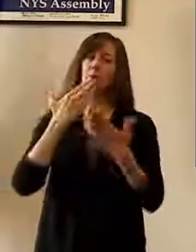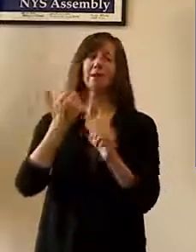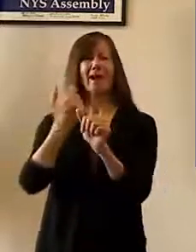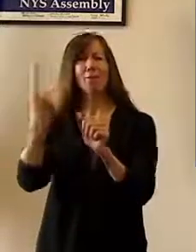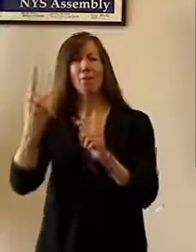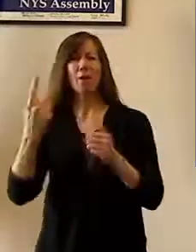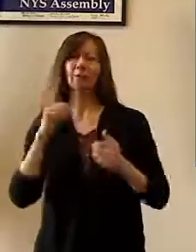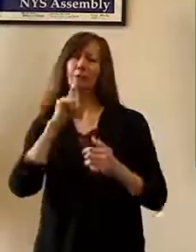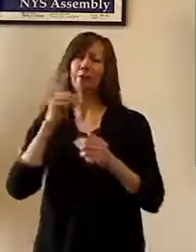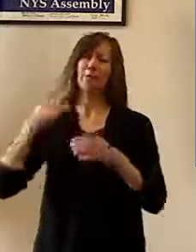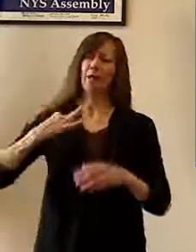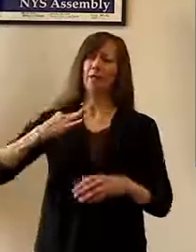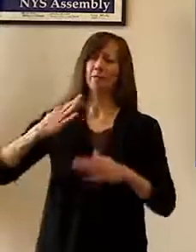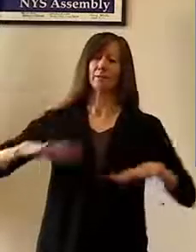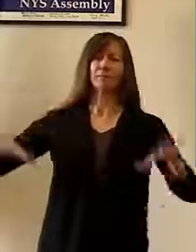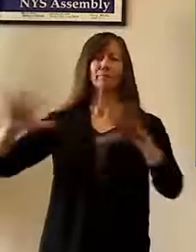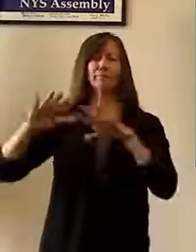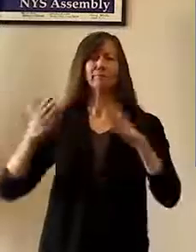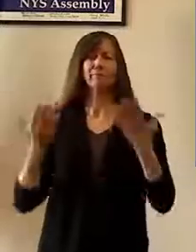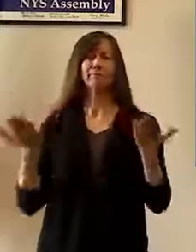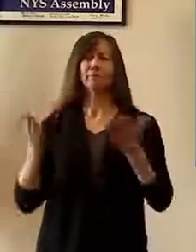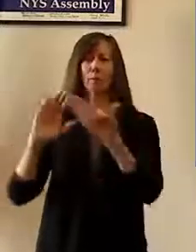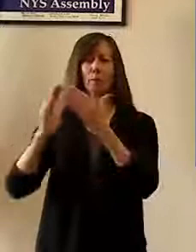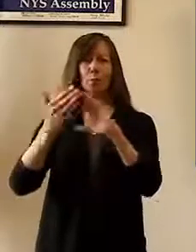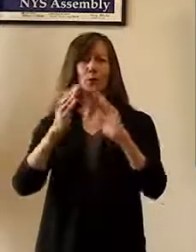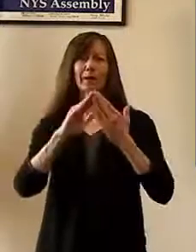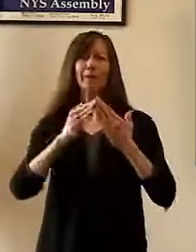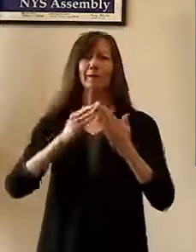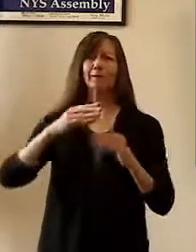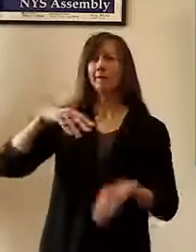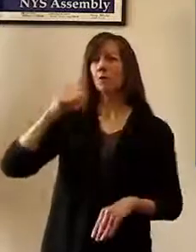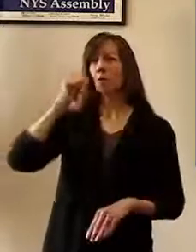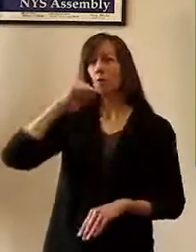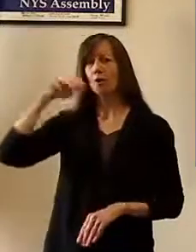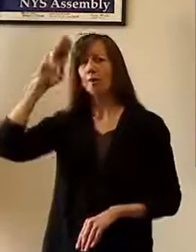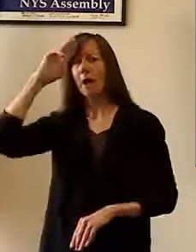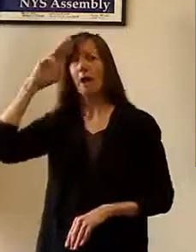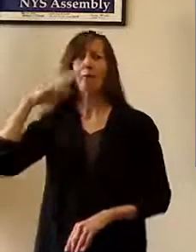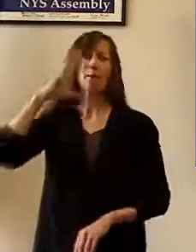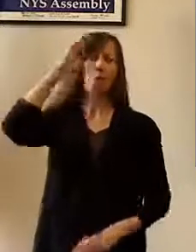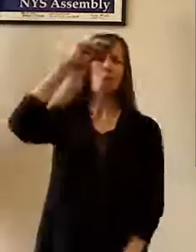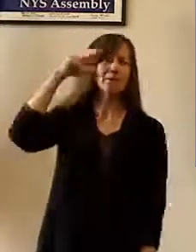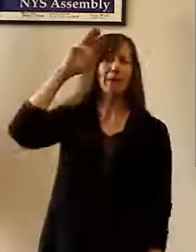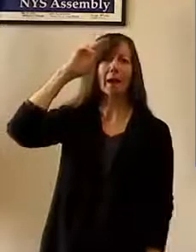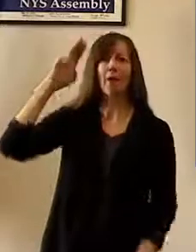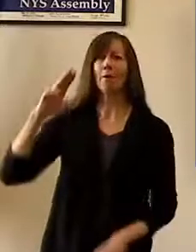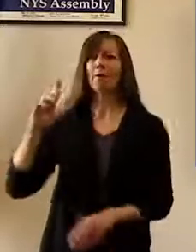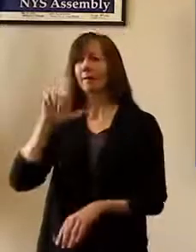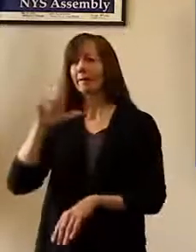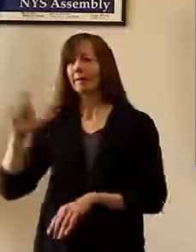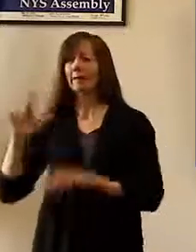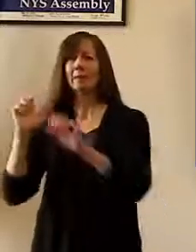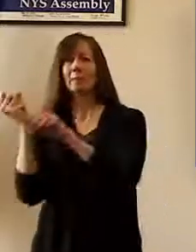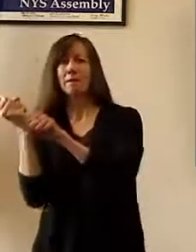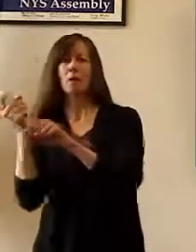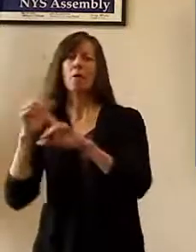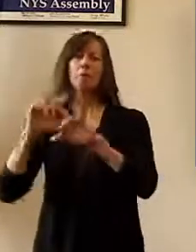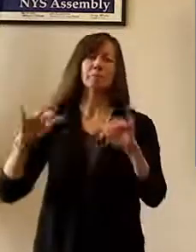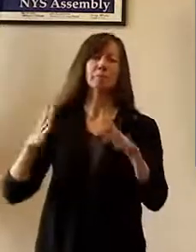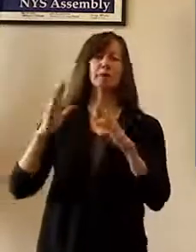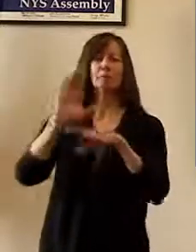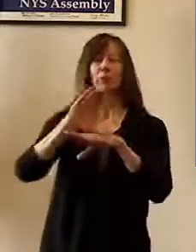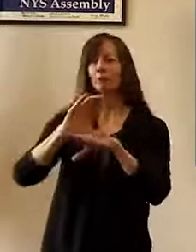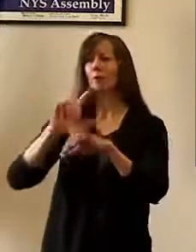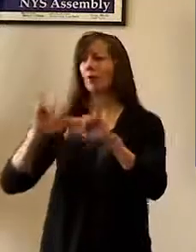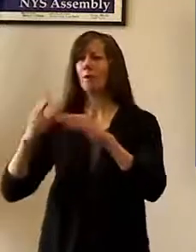some way throughout our community, whether it's with a Girl Scout or Boy Scout troop or Little League or soccer clubs or perhaps your church or some charitable